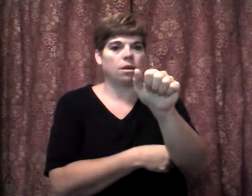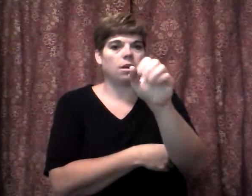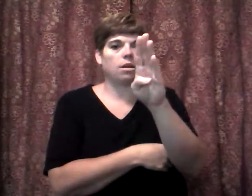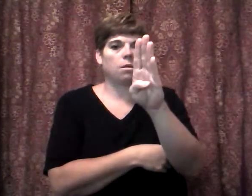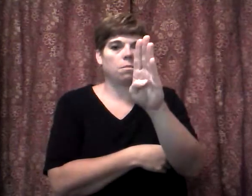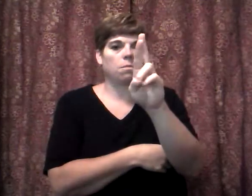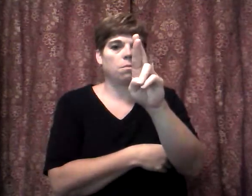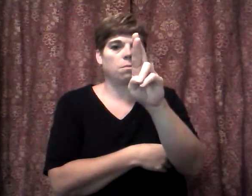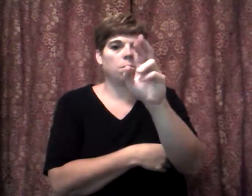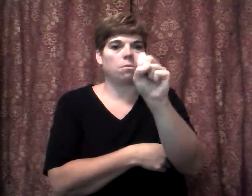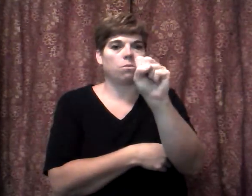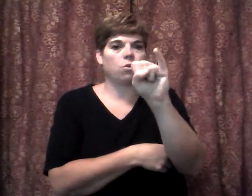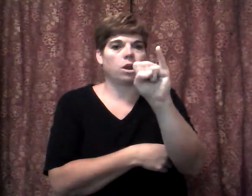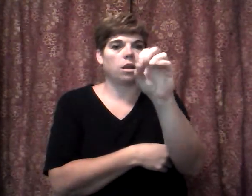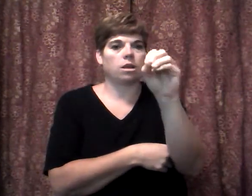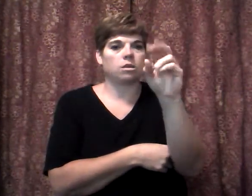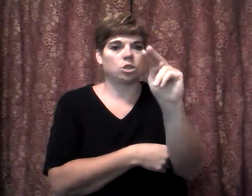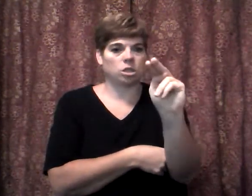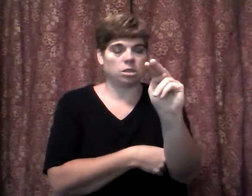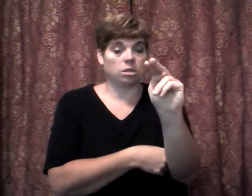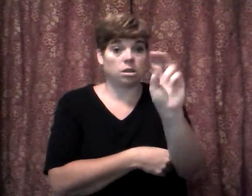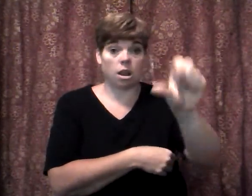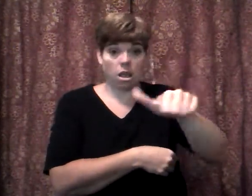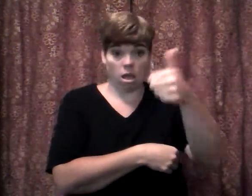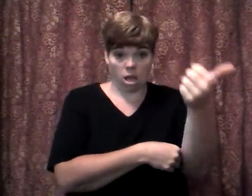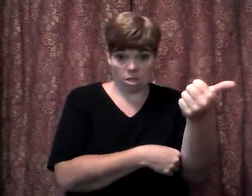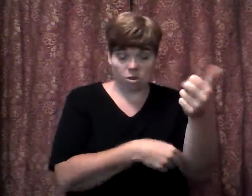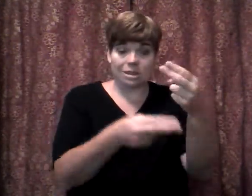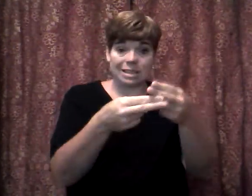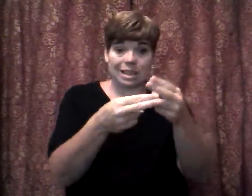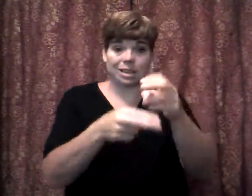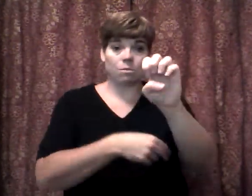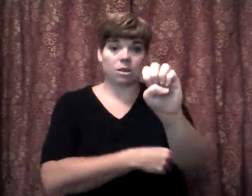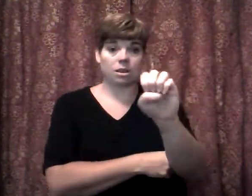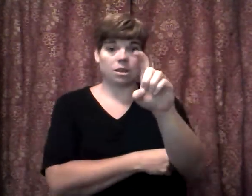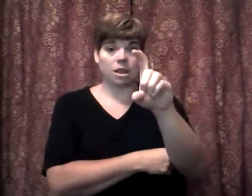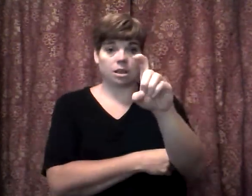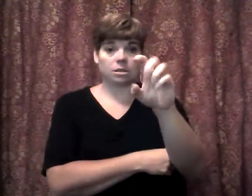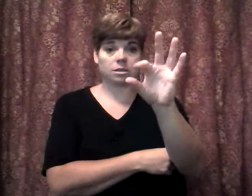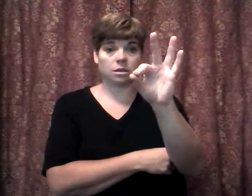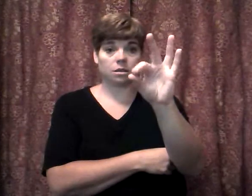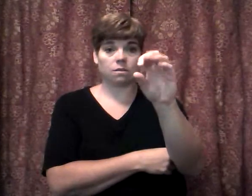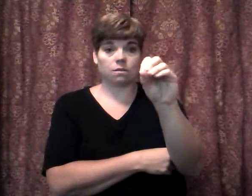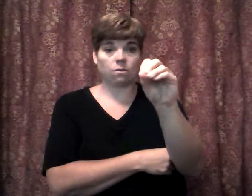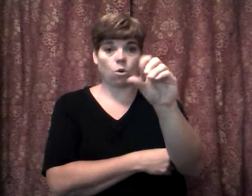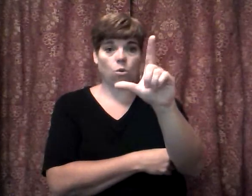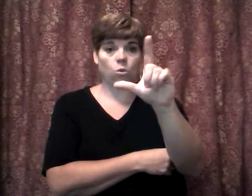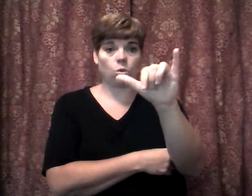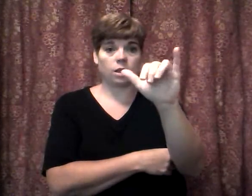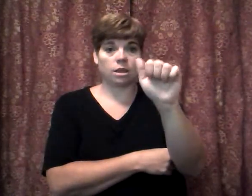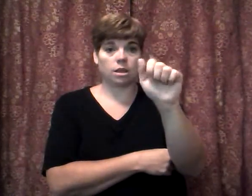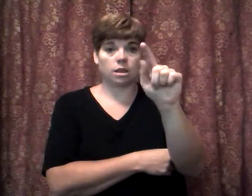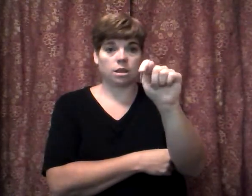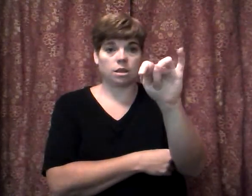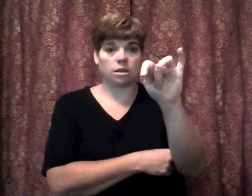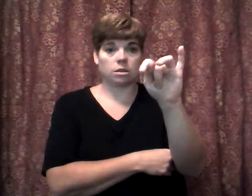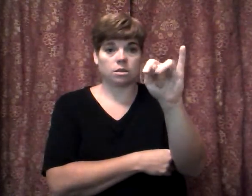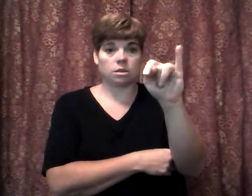Another one is called exfoliation. Okay, exfoliation. Now, look at this rock here. The top